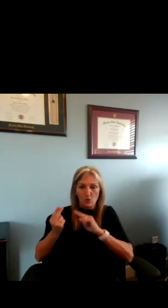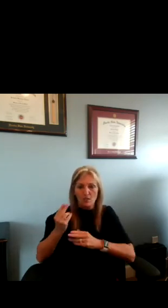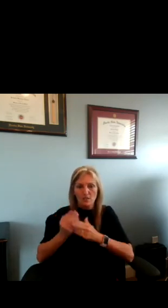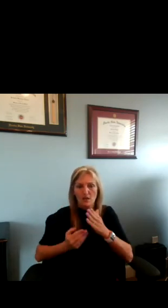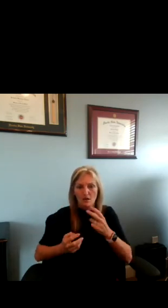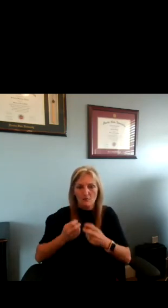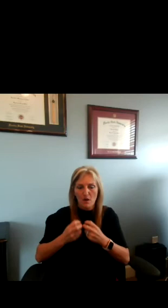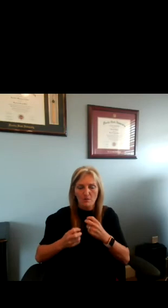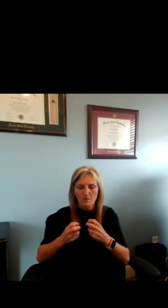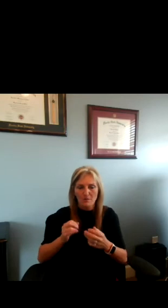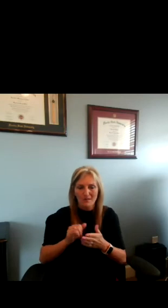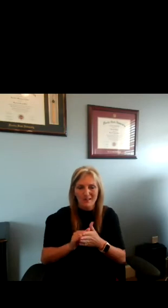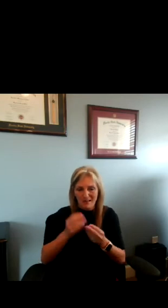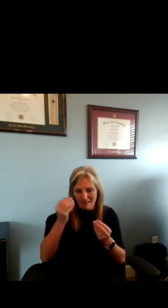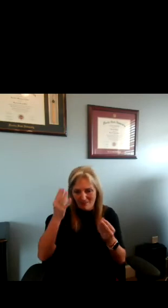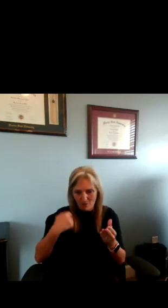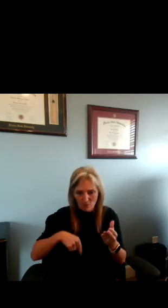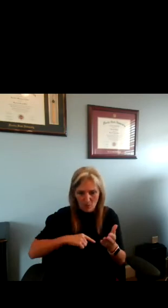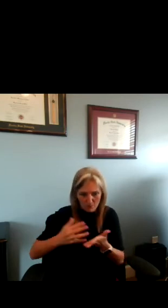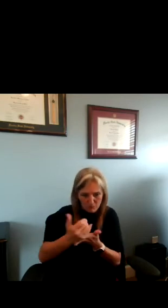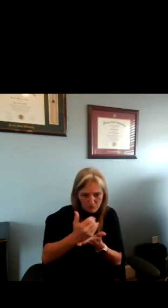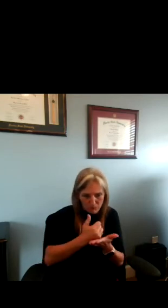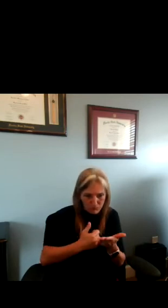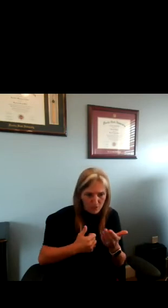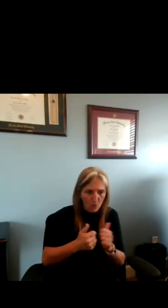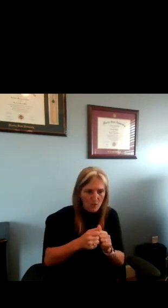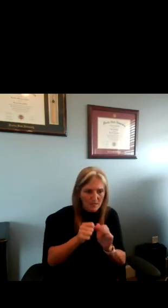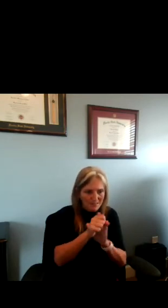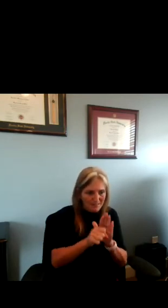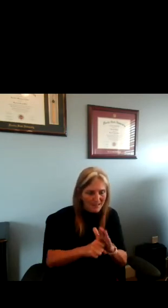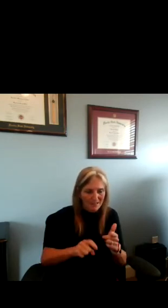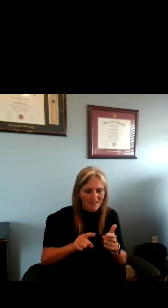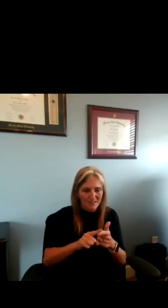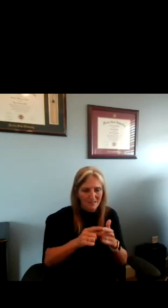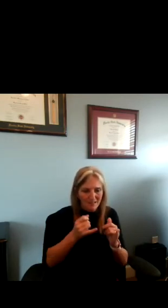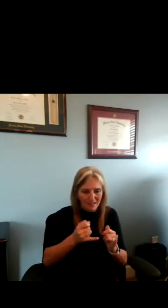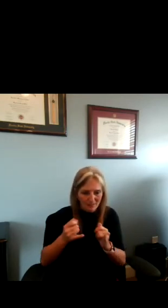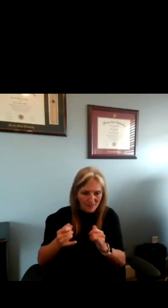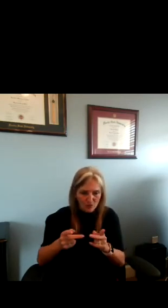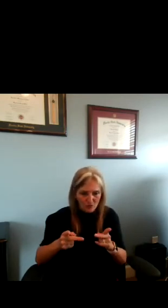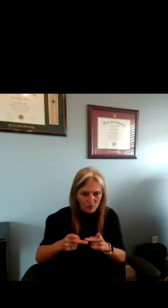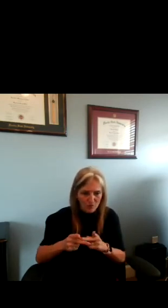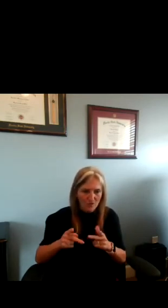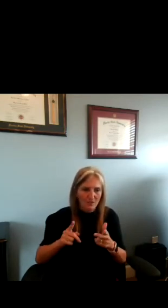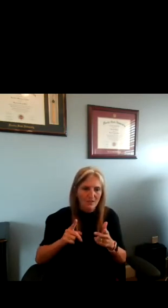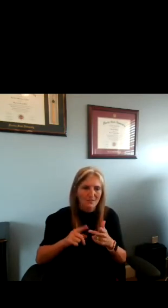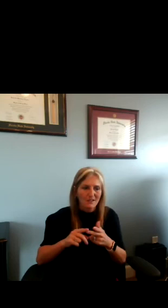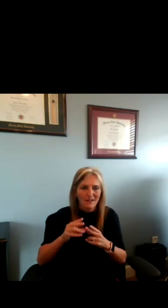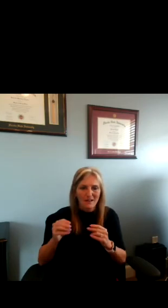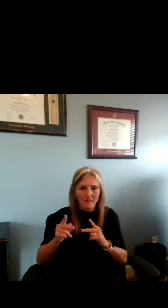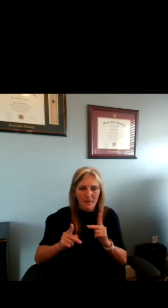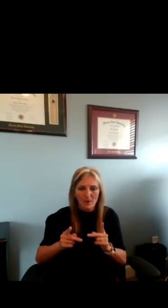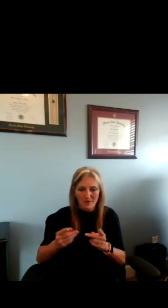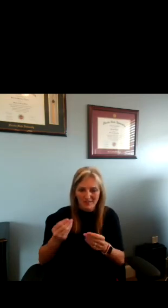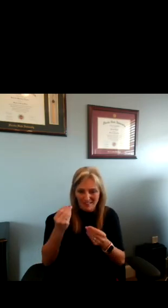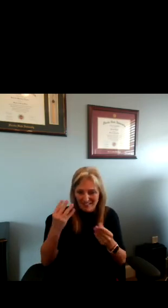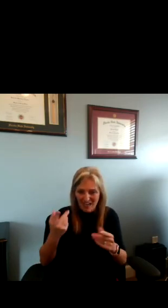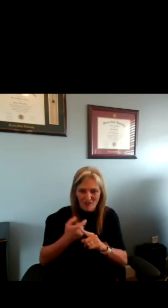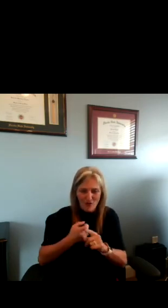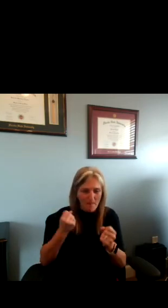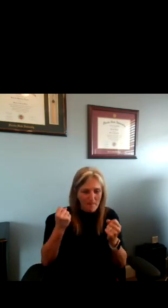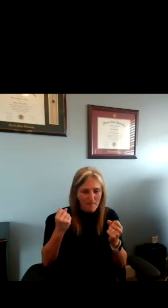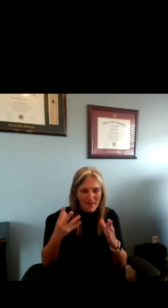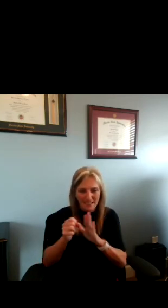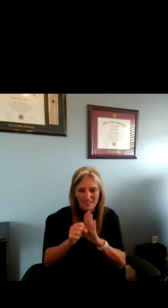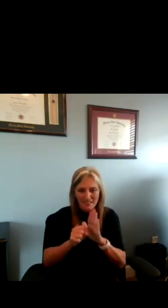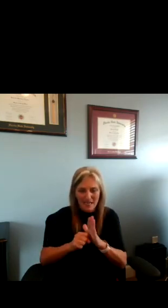data collected in individual states and individual facilities, or maybe a state or two. But data across many states, much less